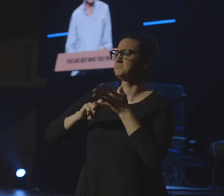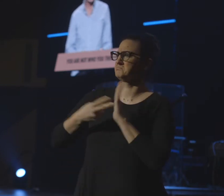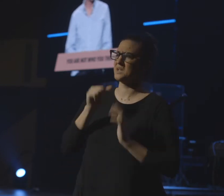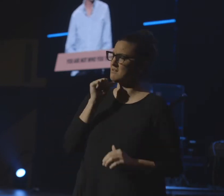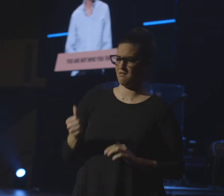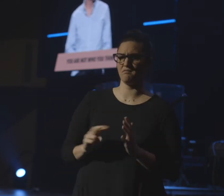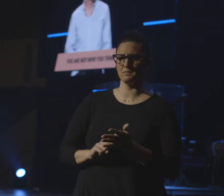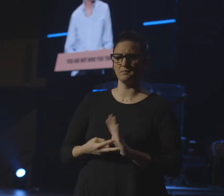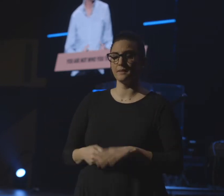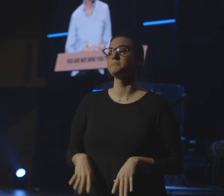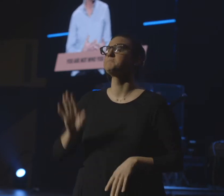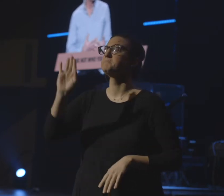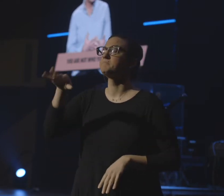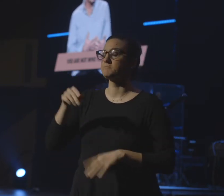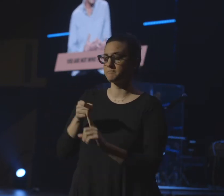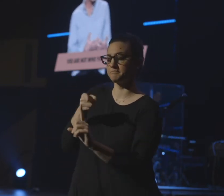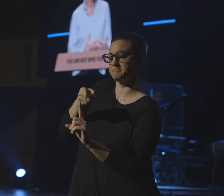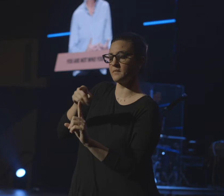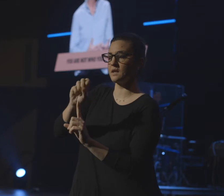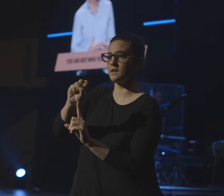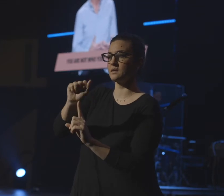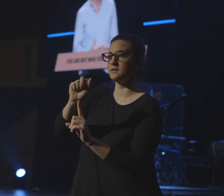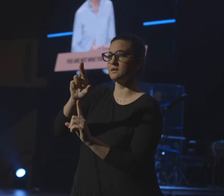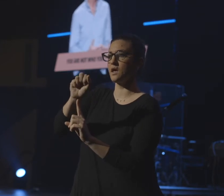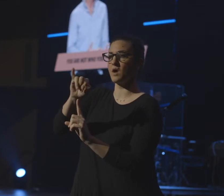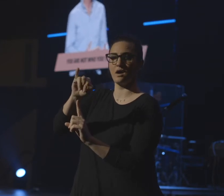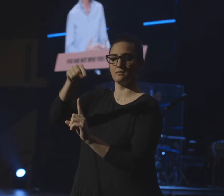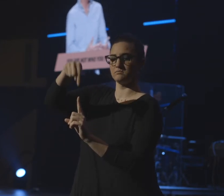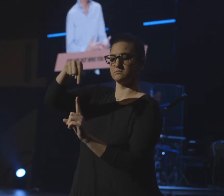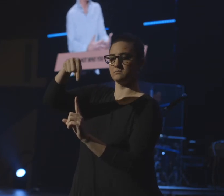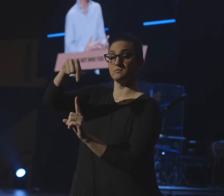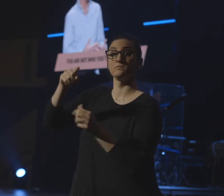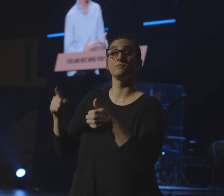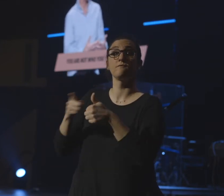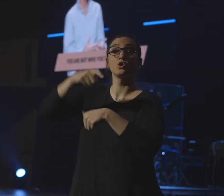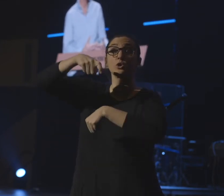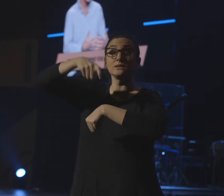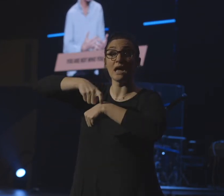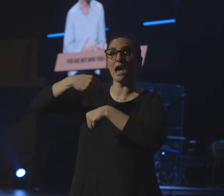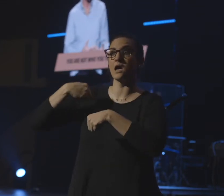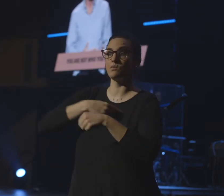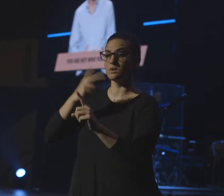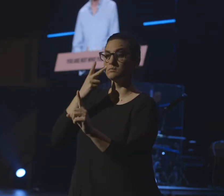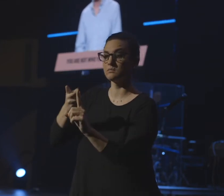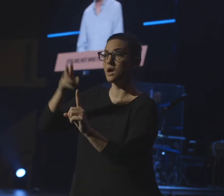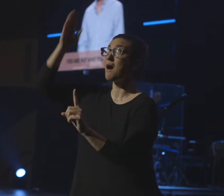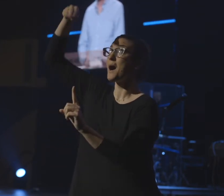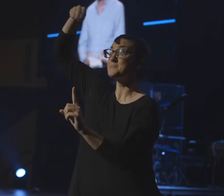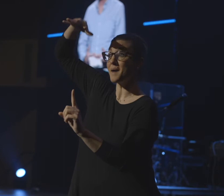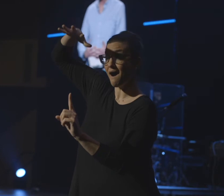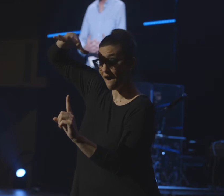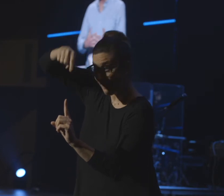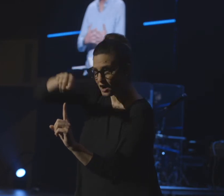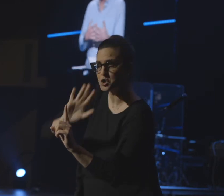First of all, let's talk about Sarah, who is kind of takes center stage in this story. If you've been following these 3 weeks or just are familiar with the book of